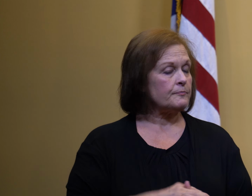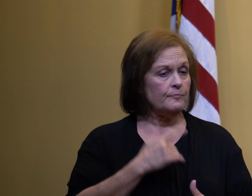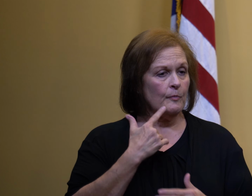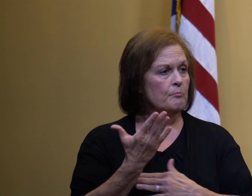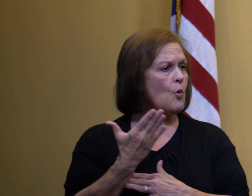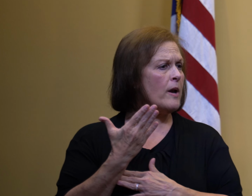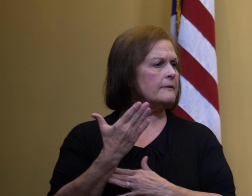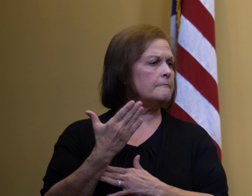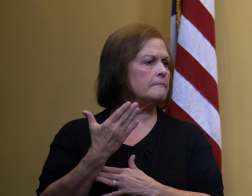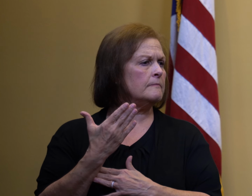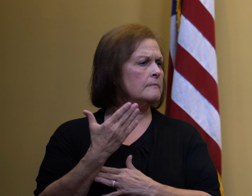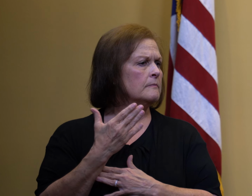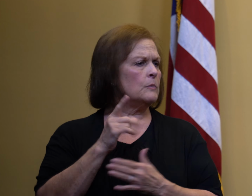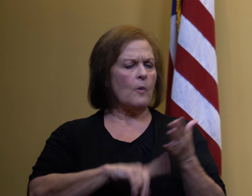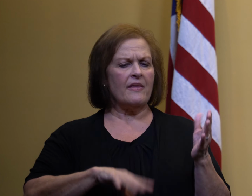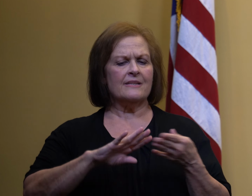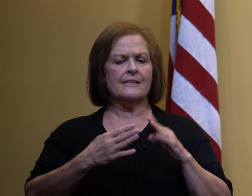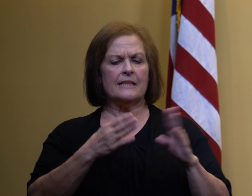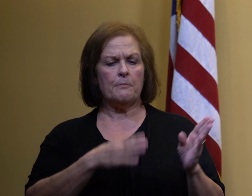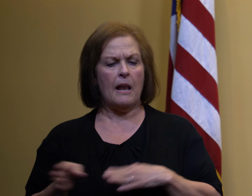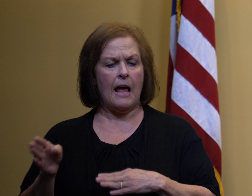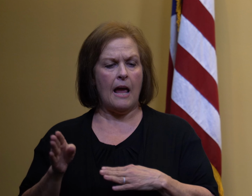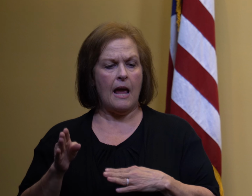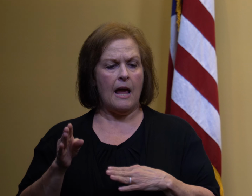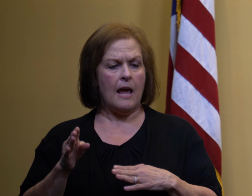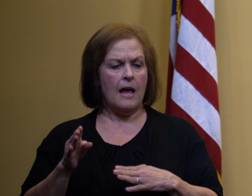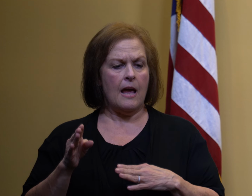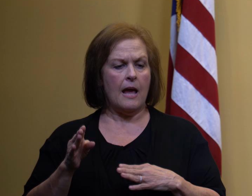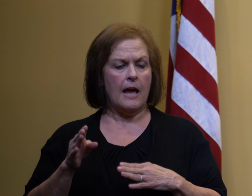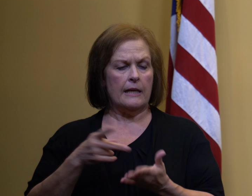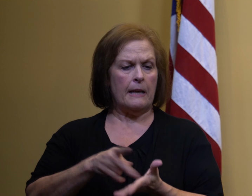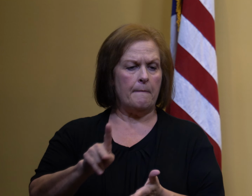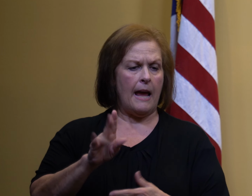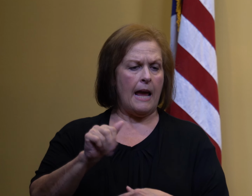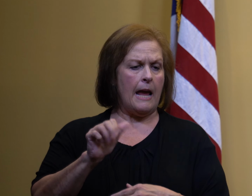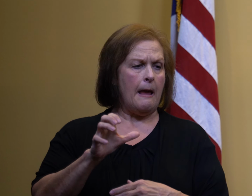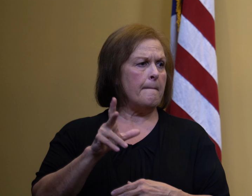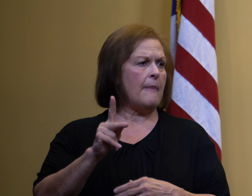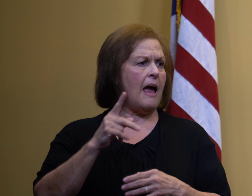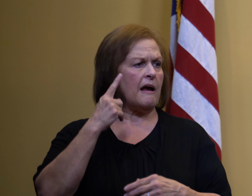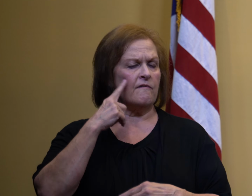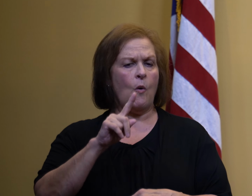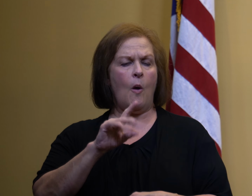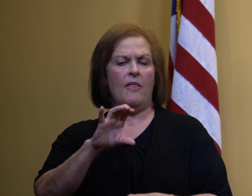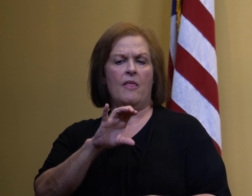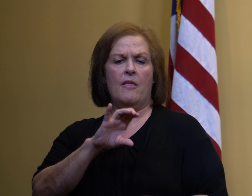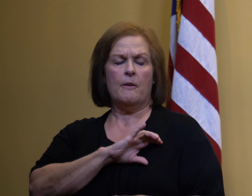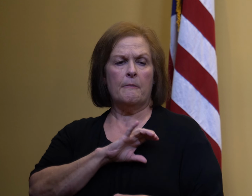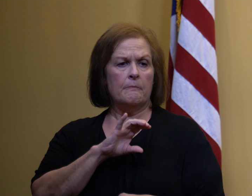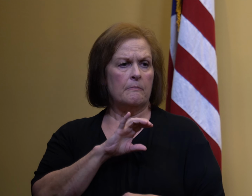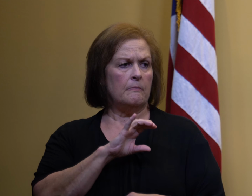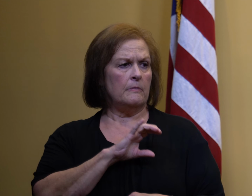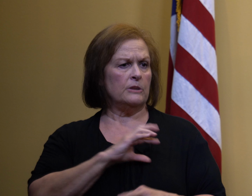Good morning, Ms. Mann. Good morning. What's the city's plan to deal with, you know, paying back for MPERS with the whole police pension fund? So